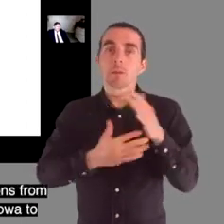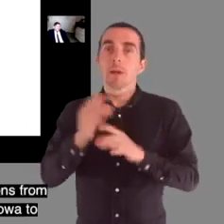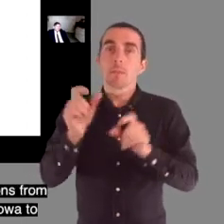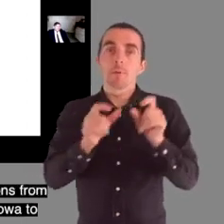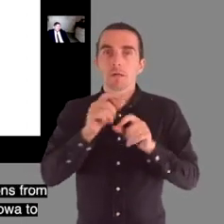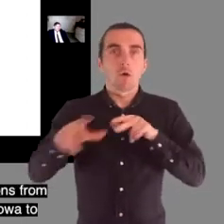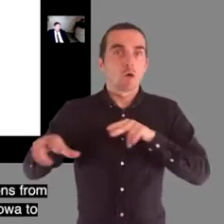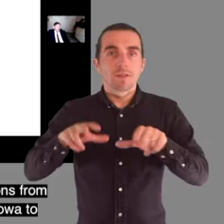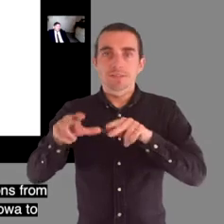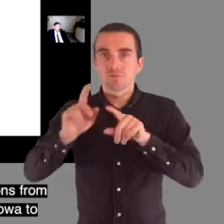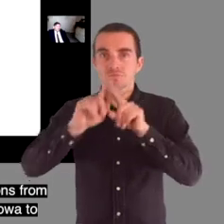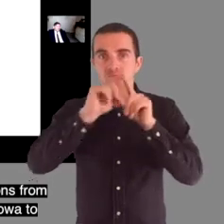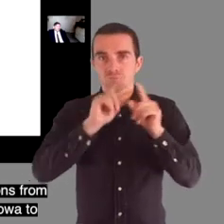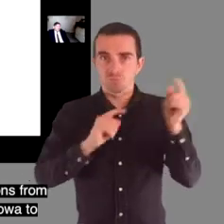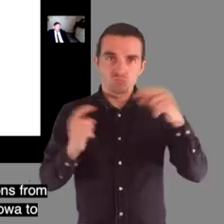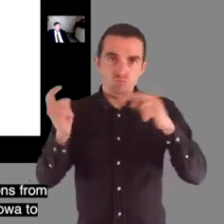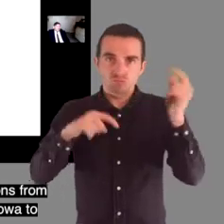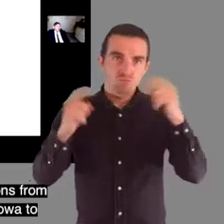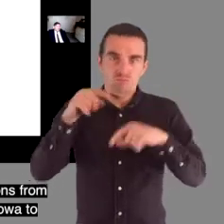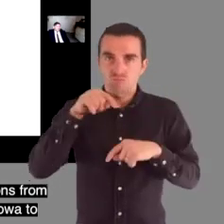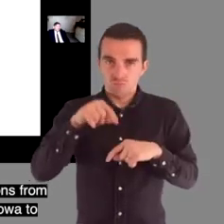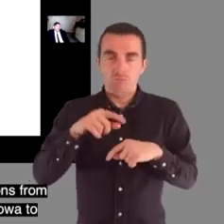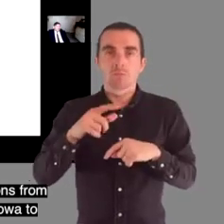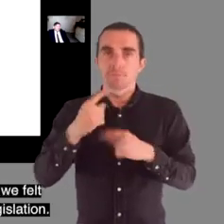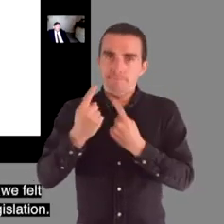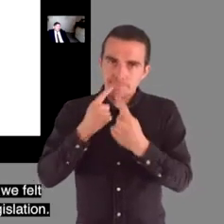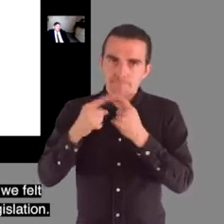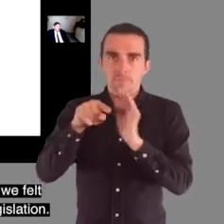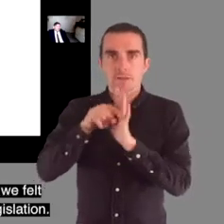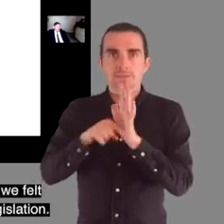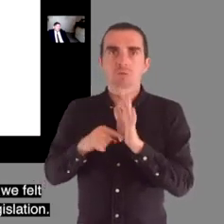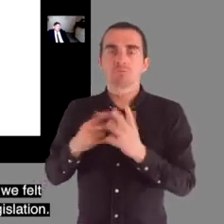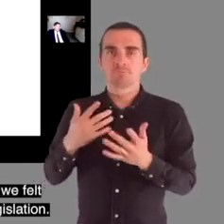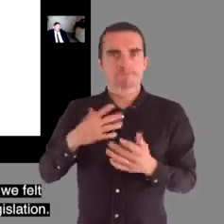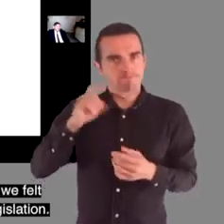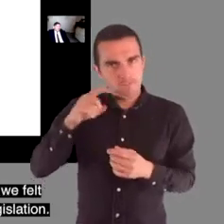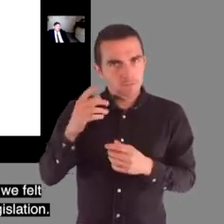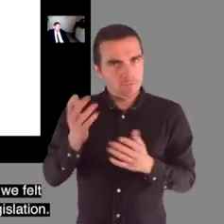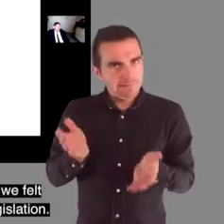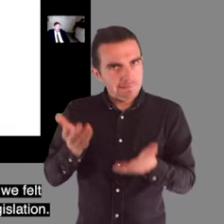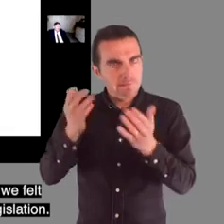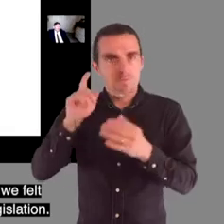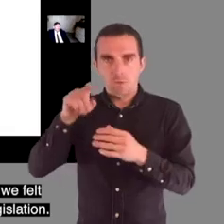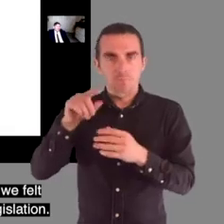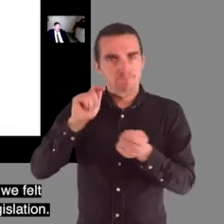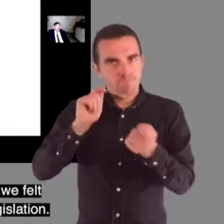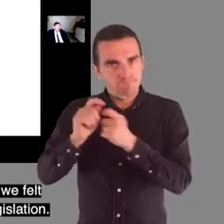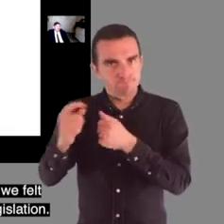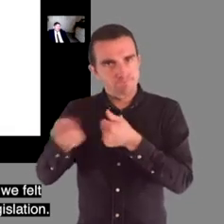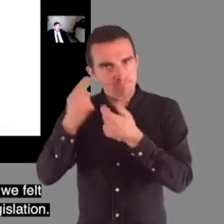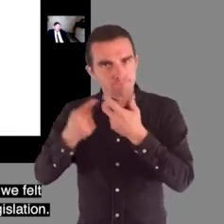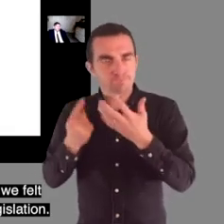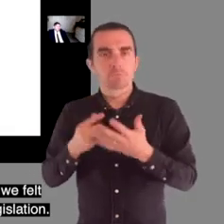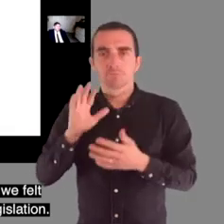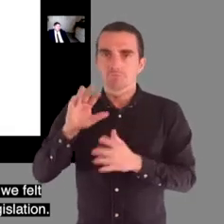and organizations from across the country went to Ottawa to talk with legislators about what we